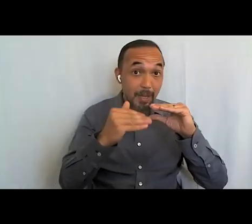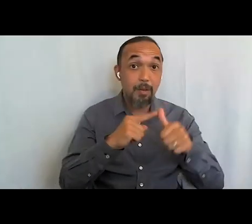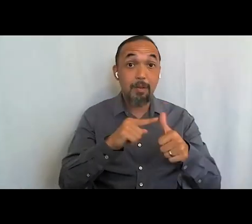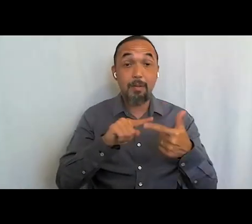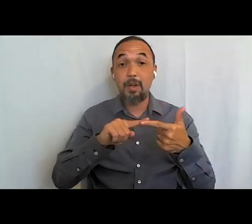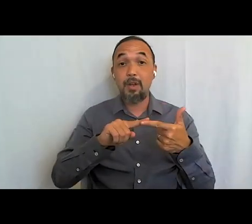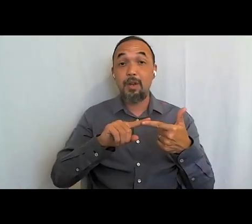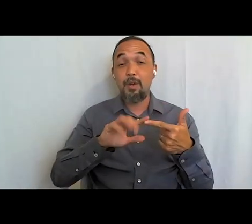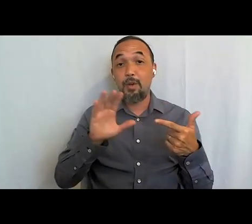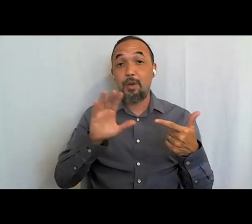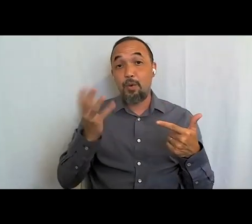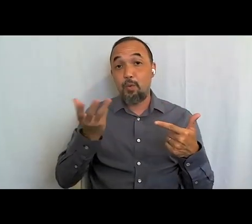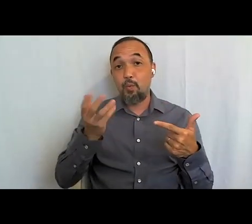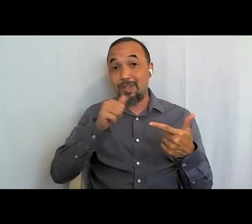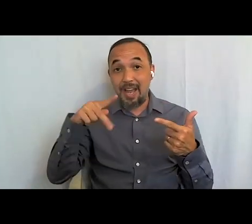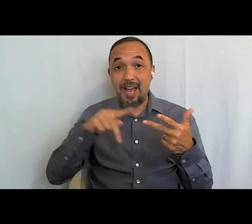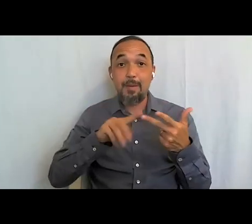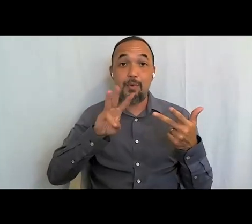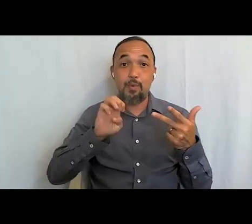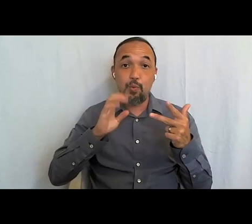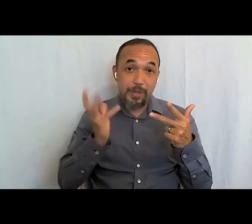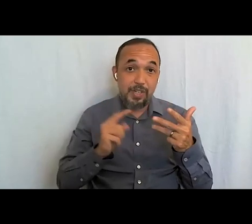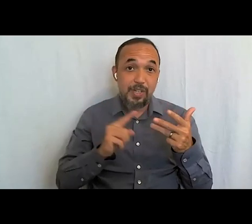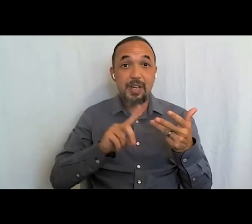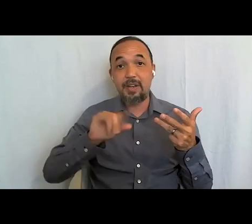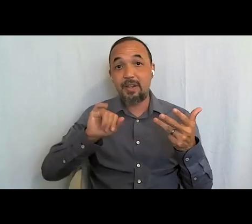it WeChat, Discord, Facebook,